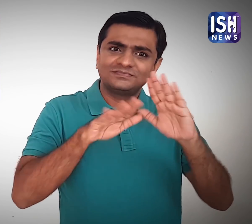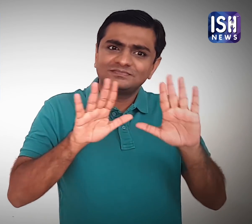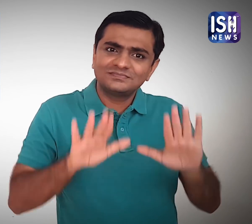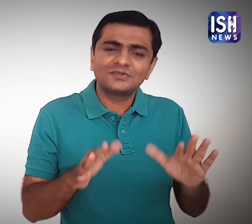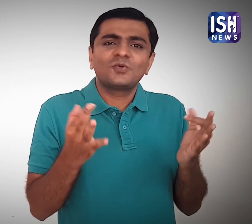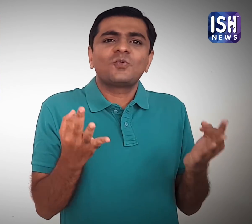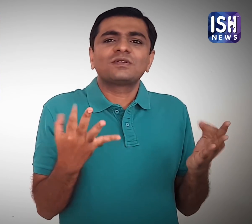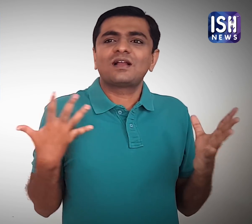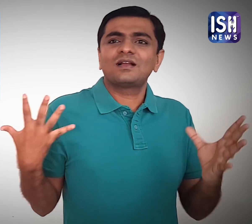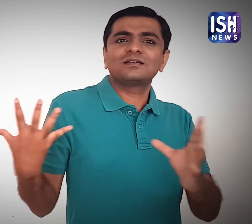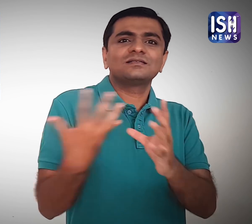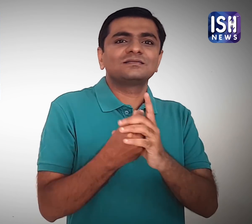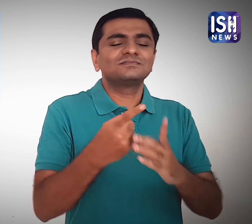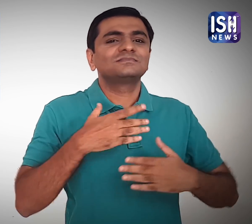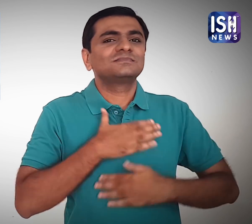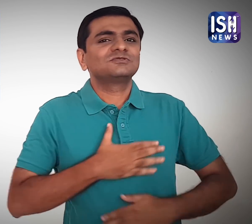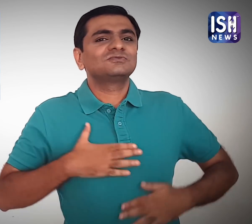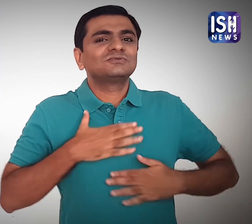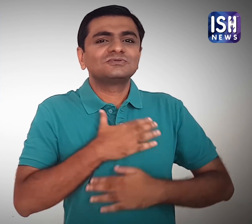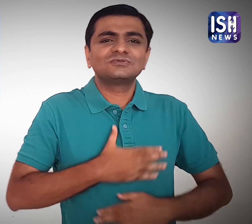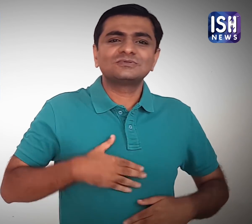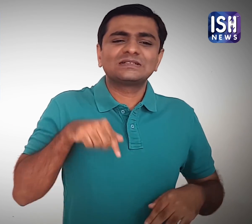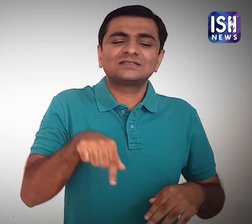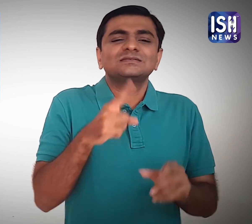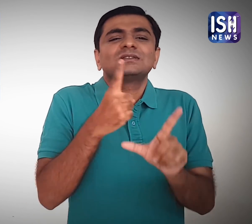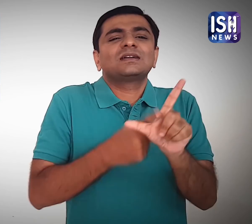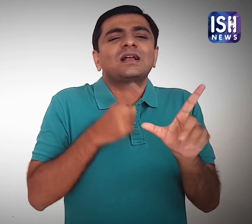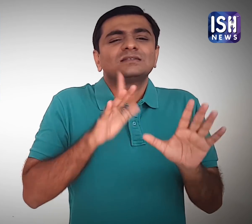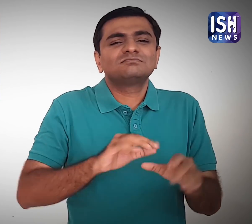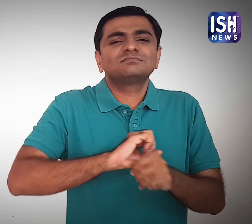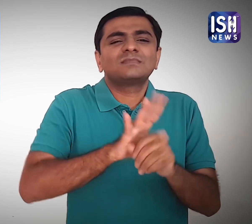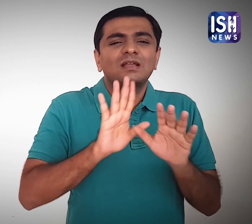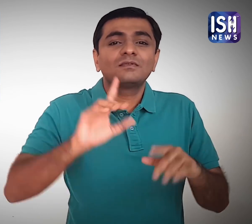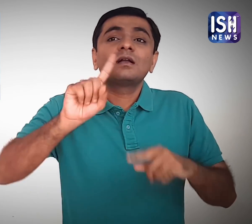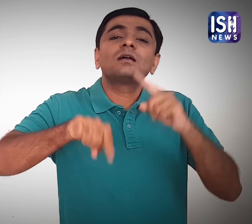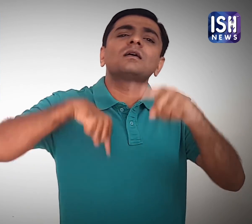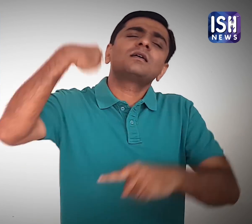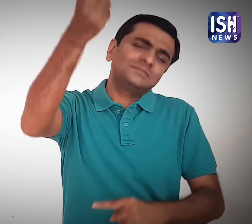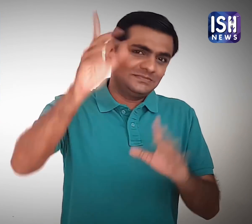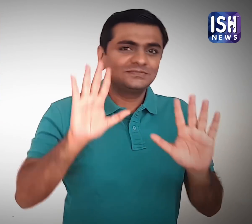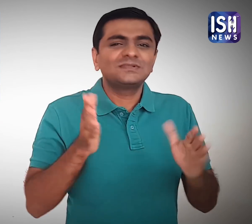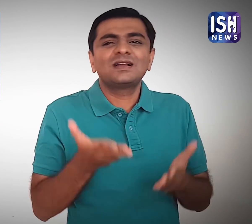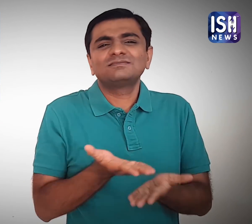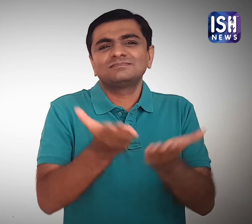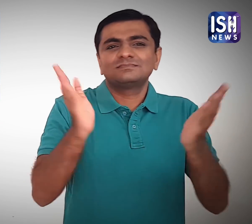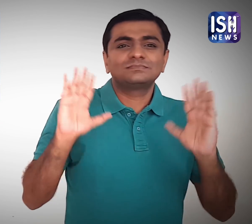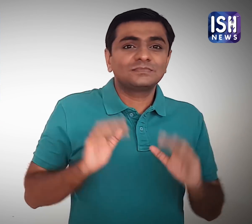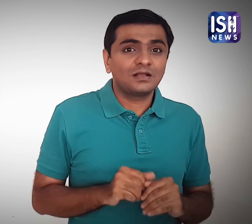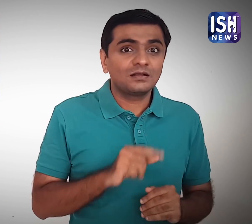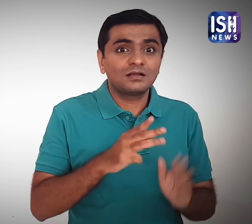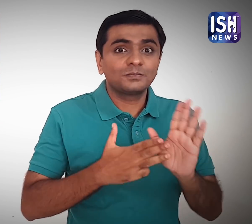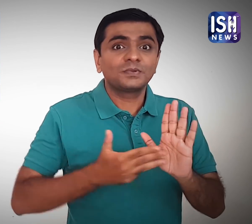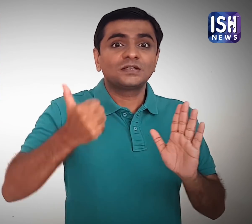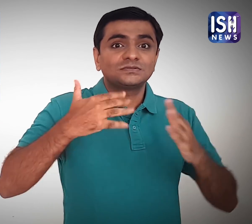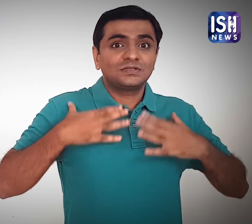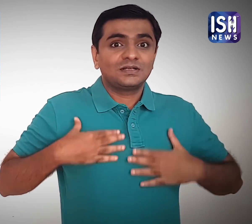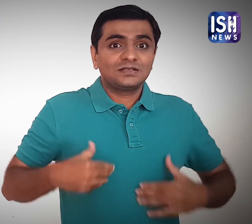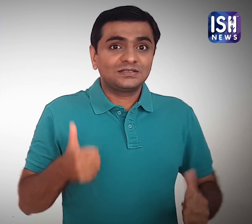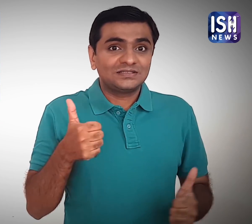Practice yoga with your family and remain at home. Due to the COVID outbreak this year, next year you can go out.